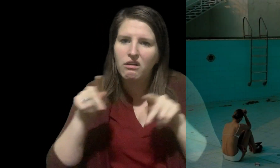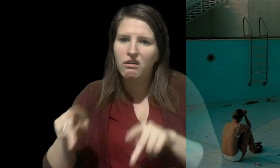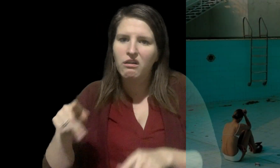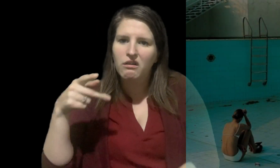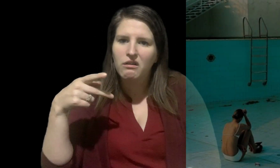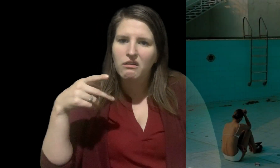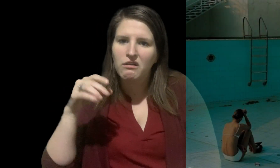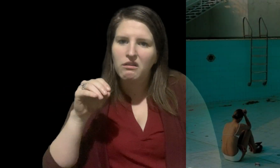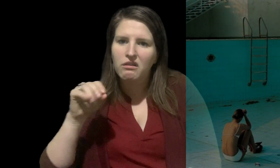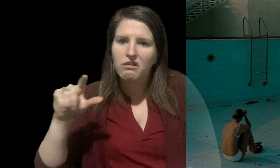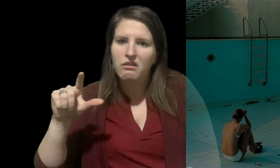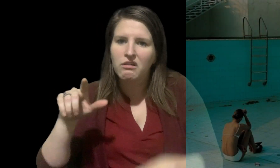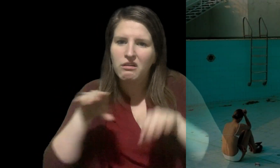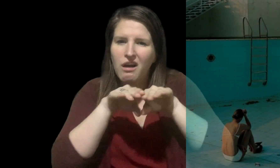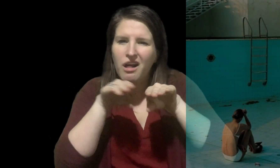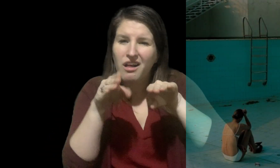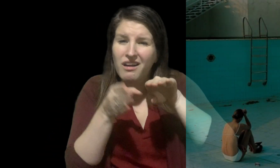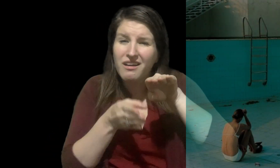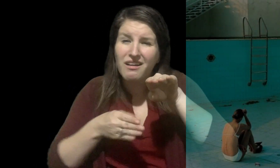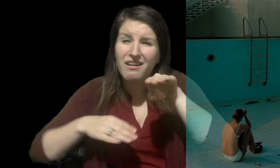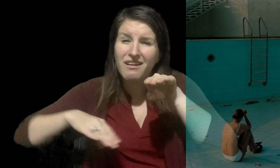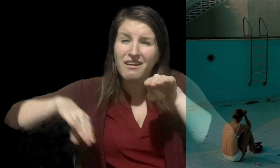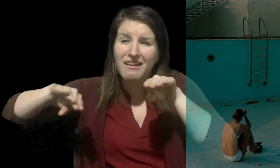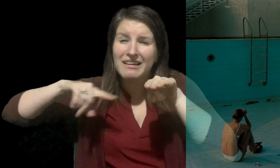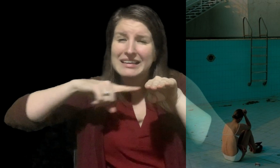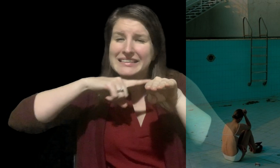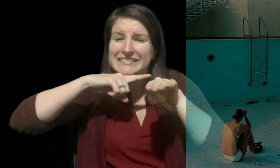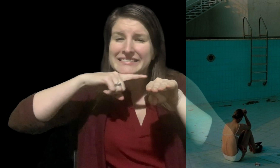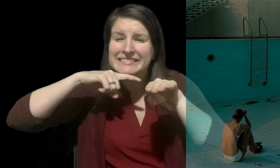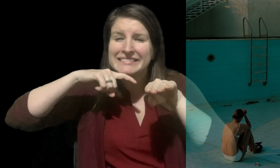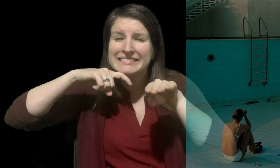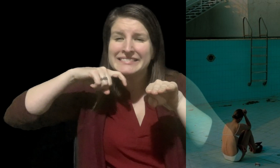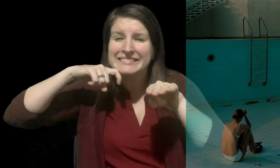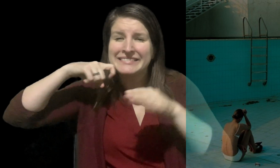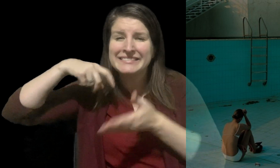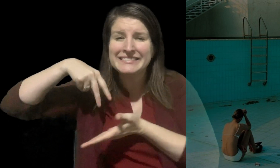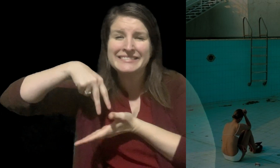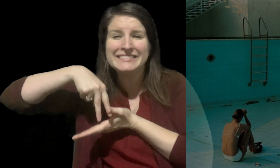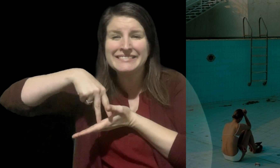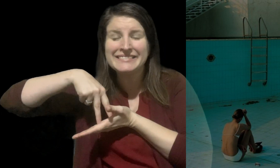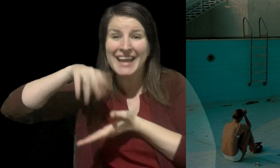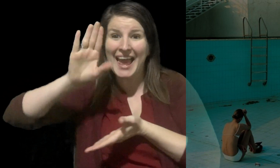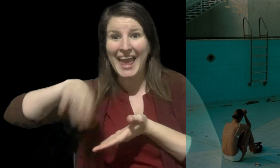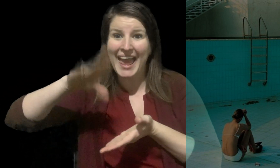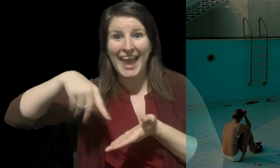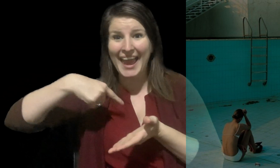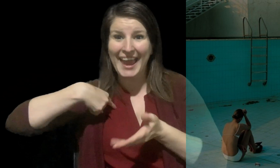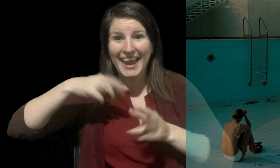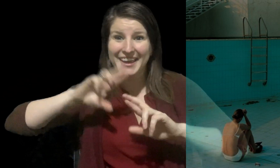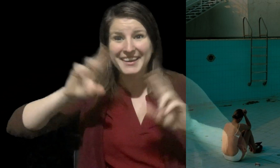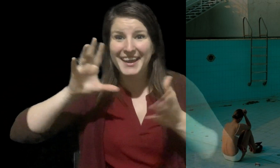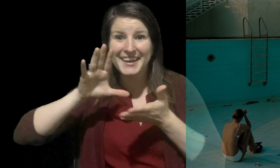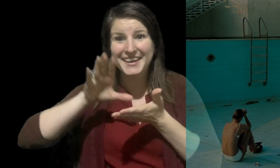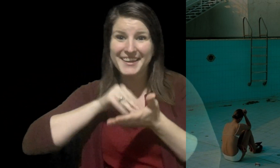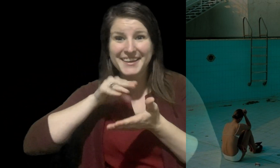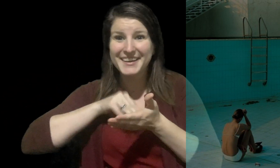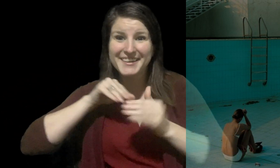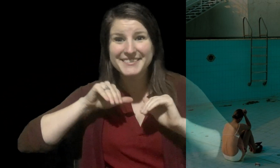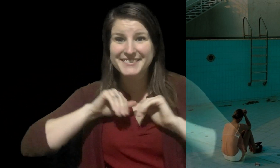If you don't, it would be like standing in a pool that's completely empty and saying, "Hey, I'm ready to